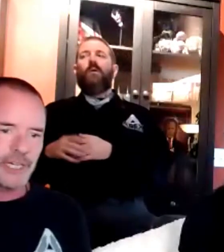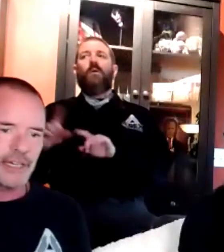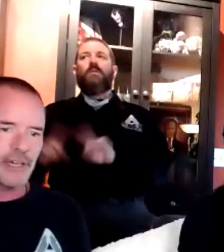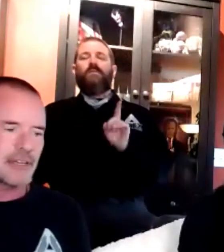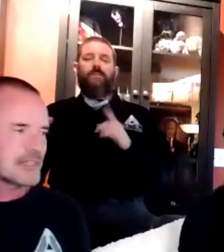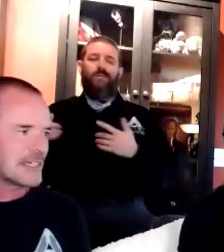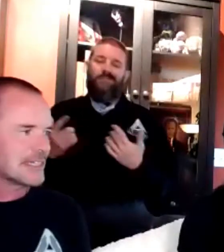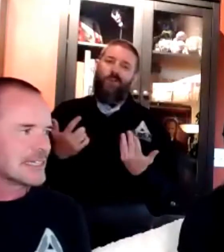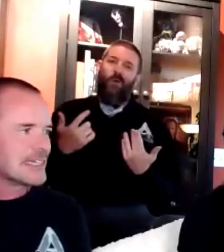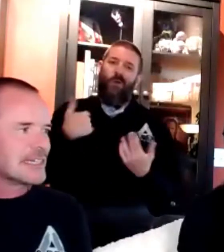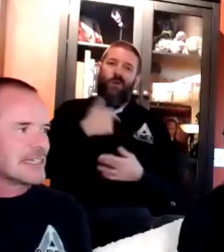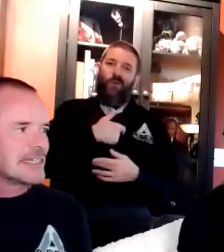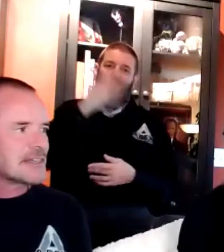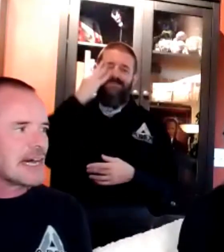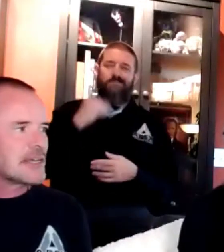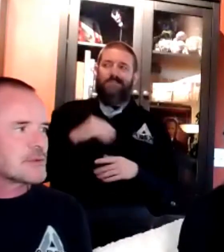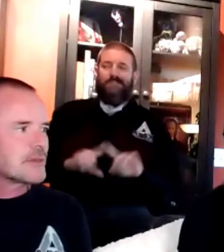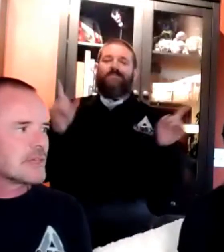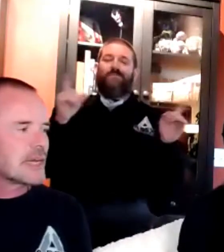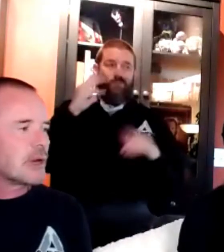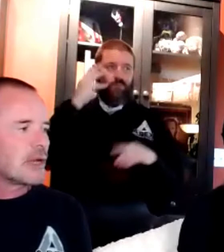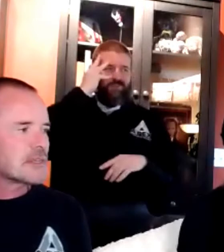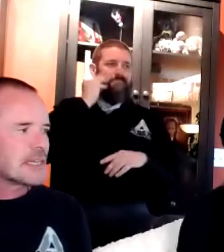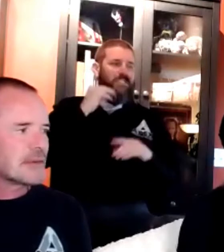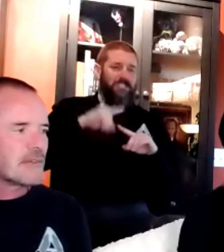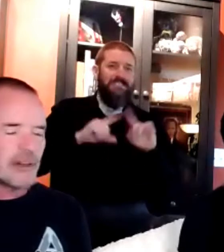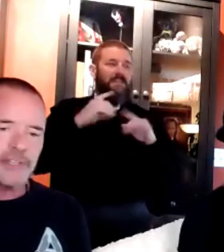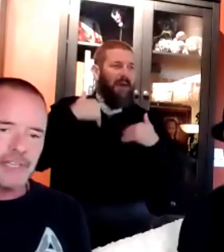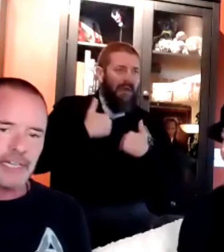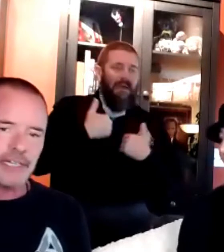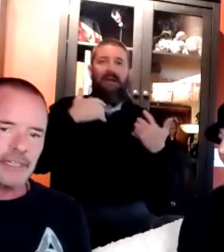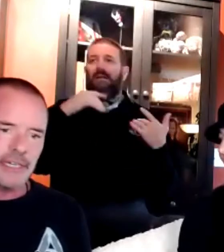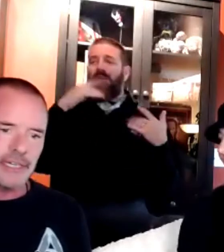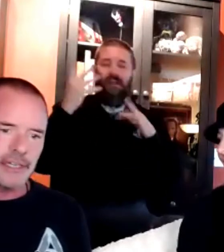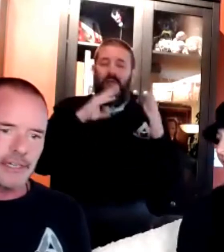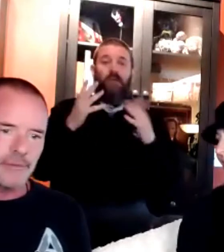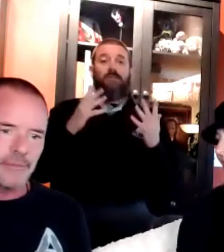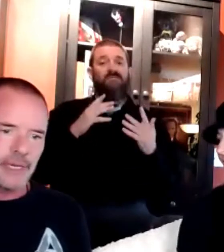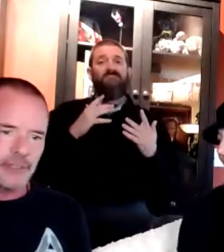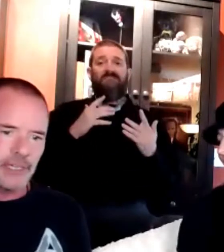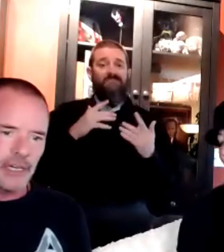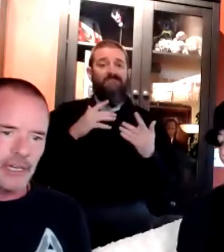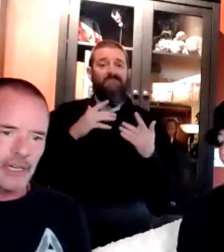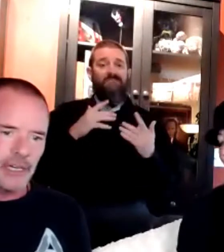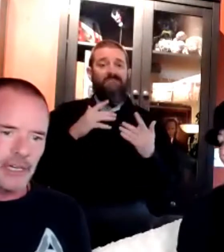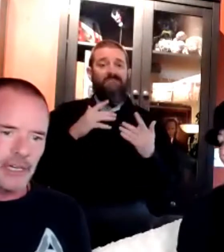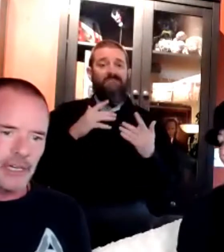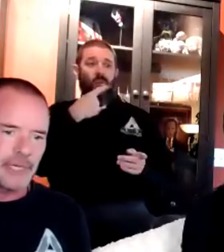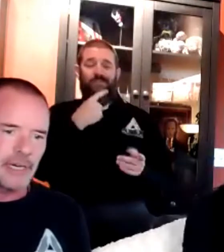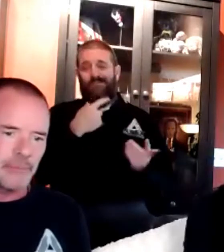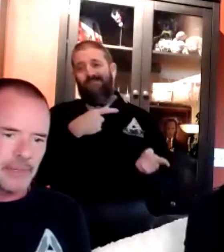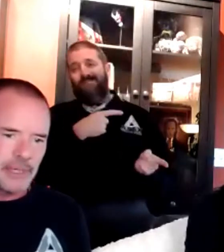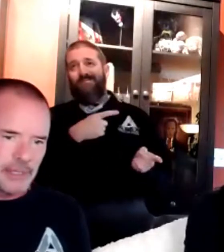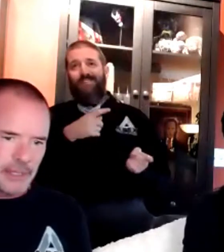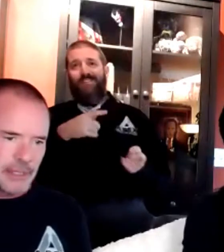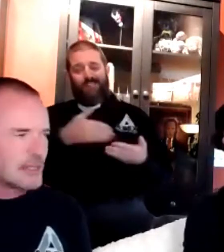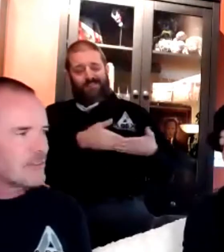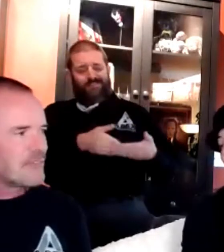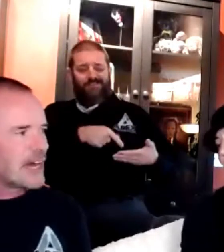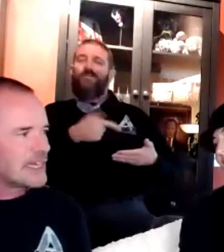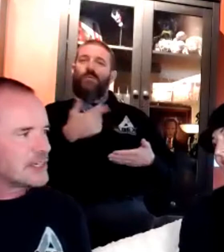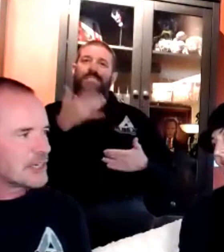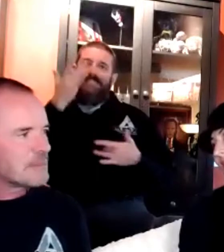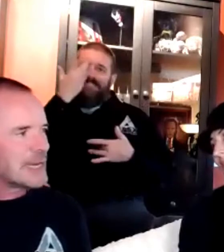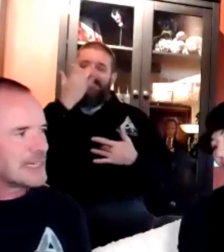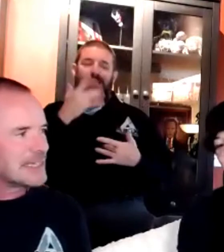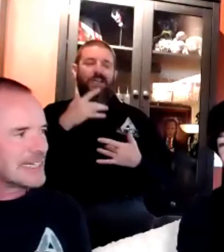pretty exhausted. And these guys were, like Paula said, they were very sick, and it took a long while for them to become the